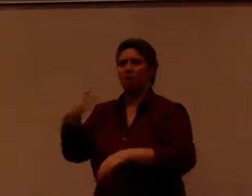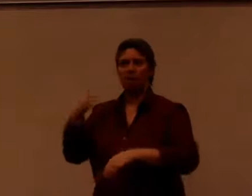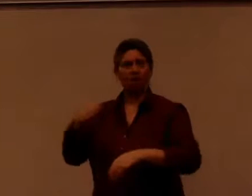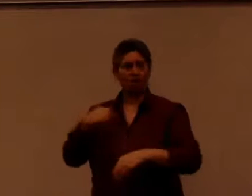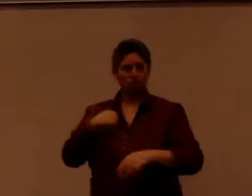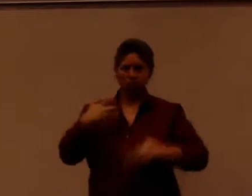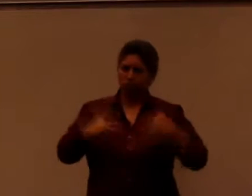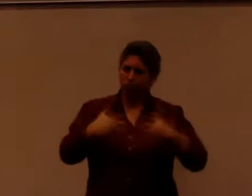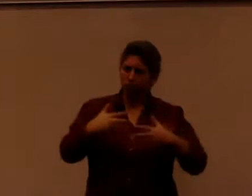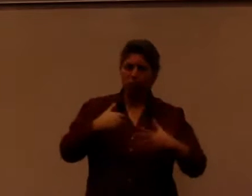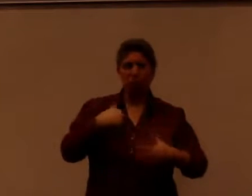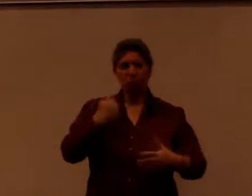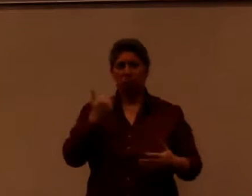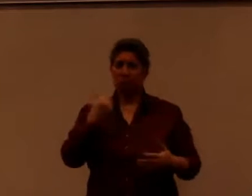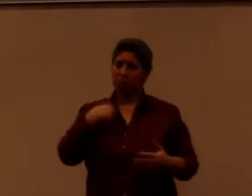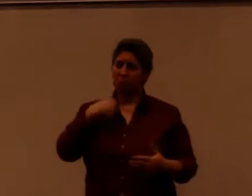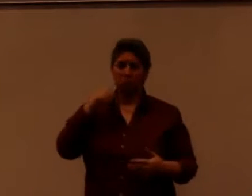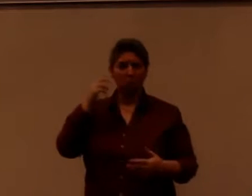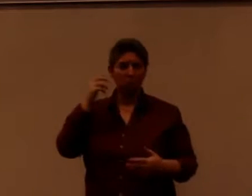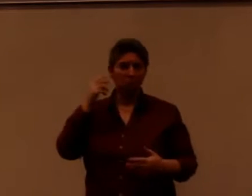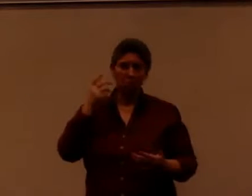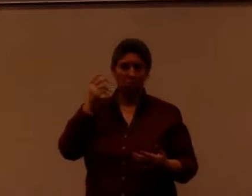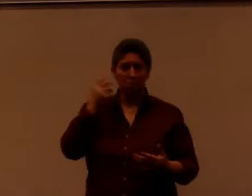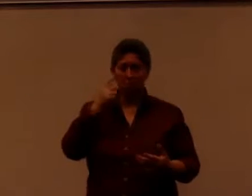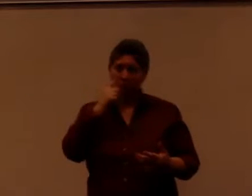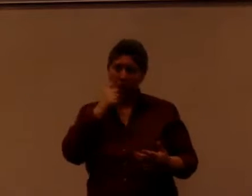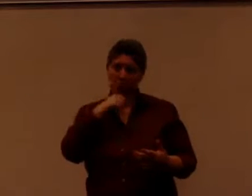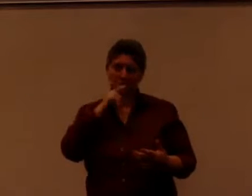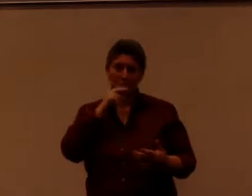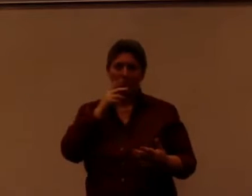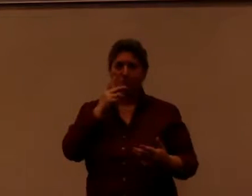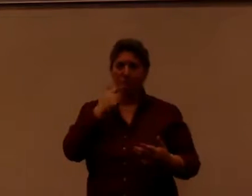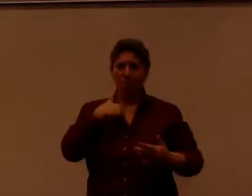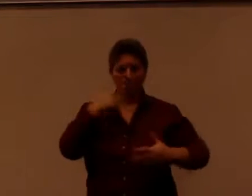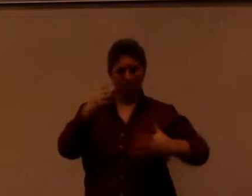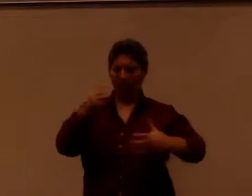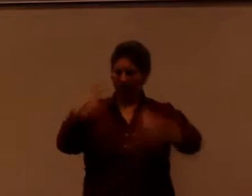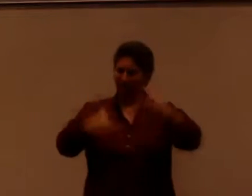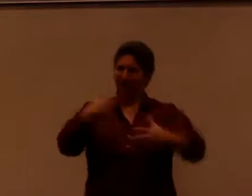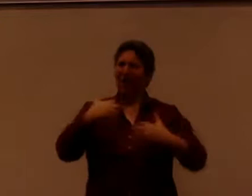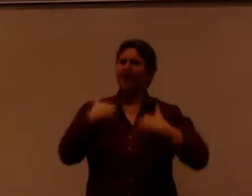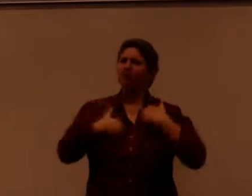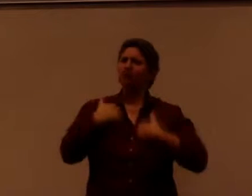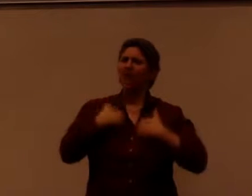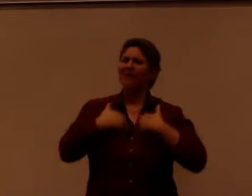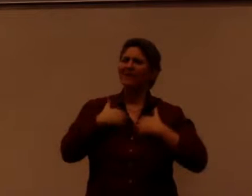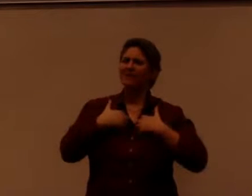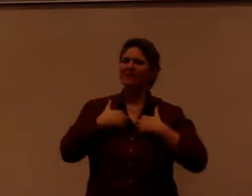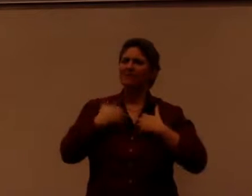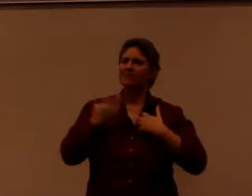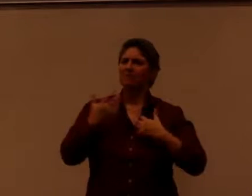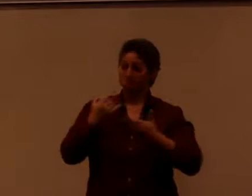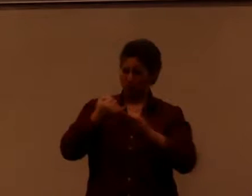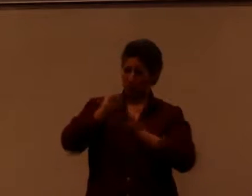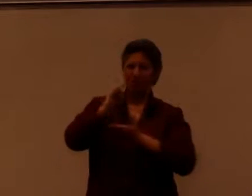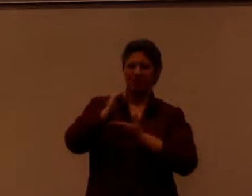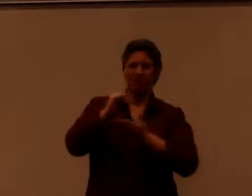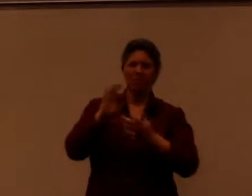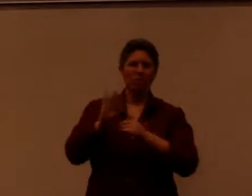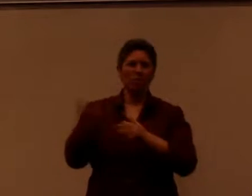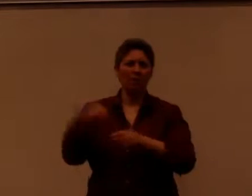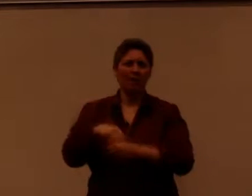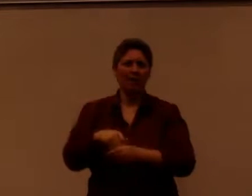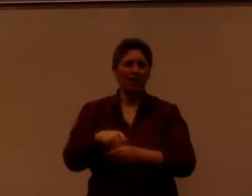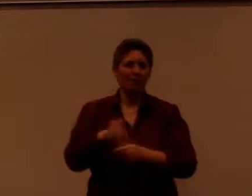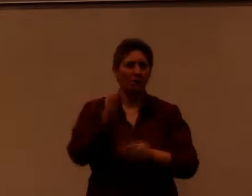Group for the ESL Act. We want people who are positive and encouraged by the use of ESL. So same with the youth group, it could be someone